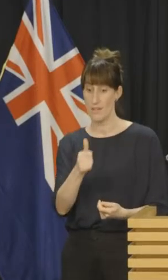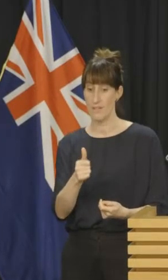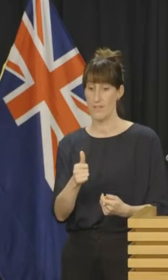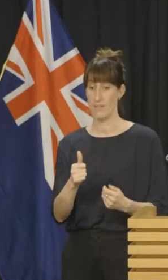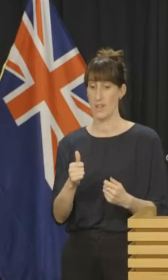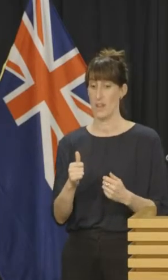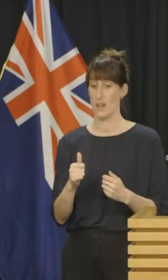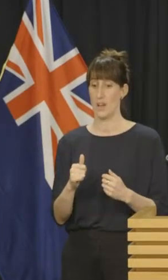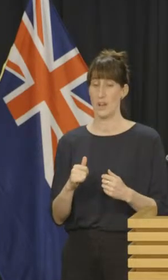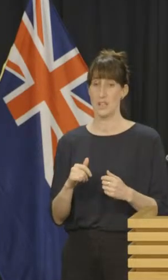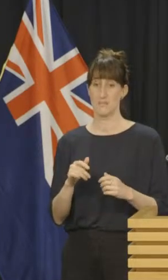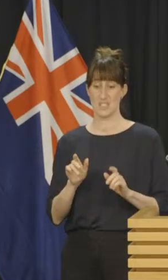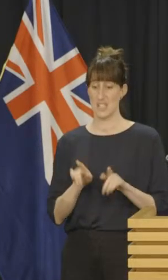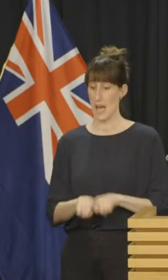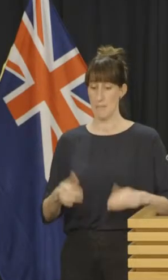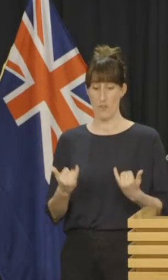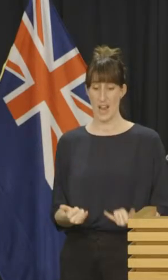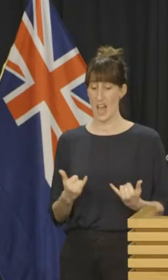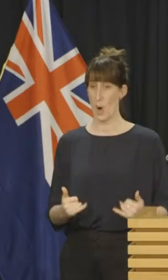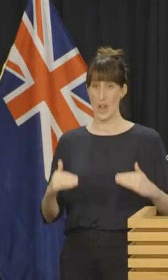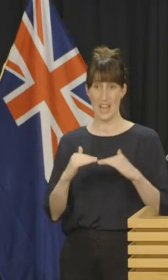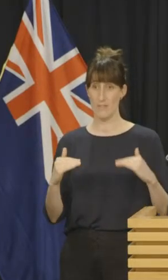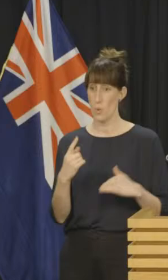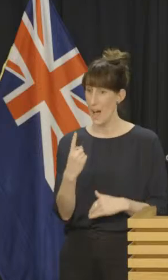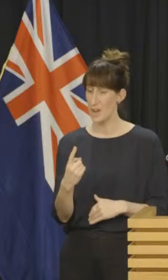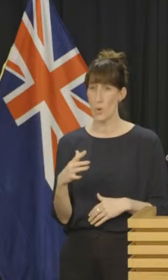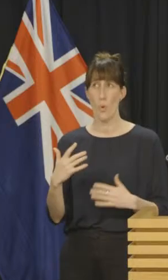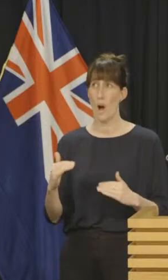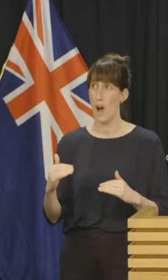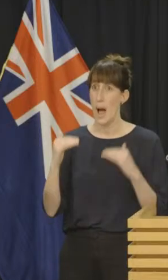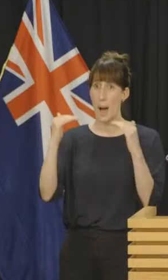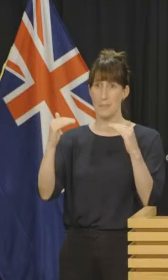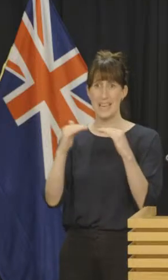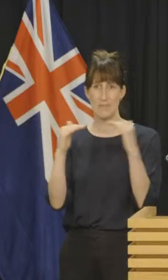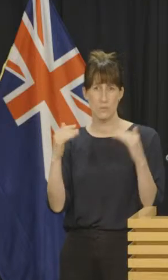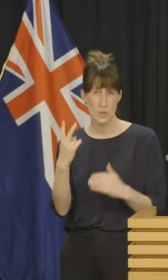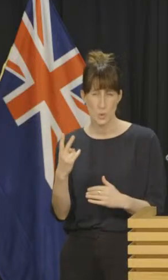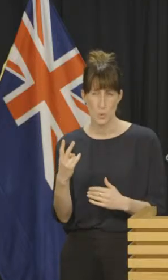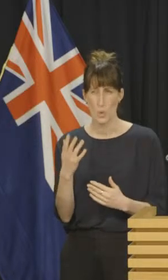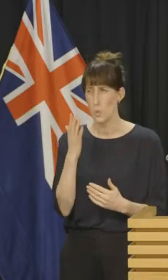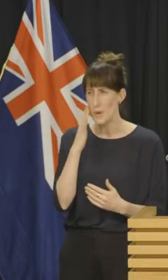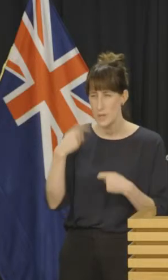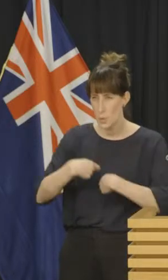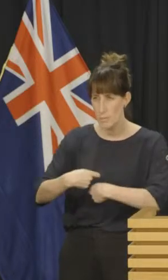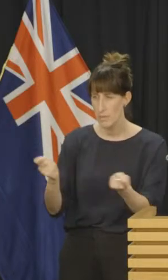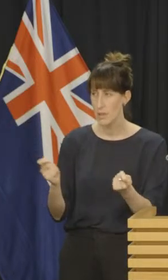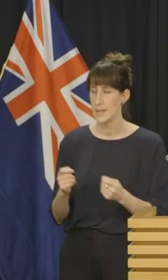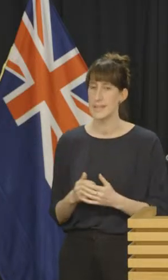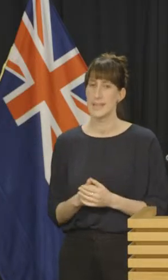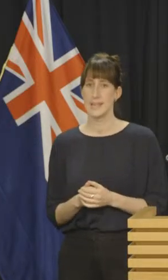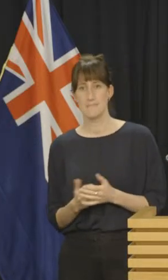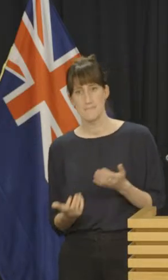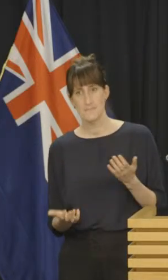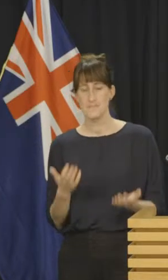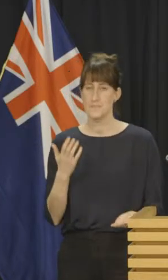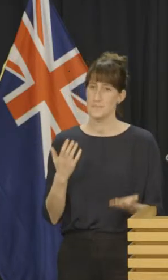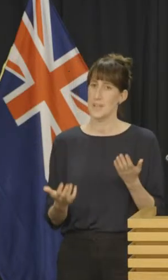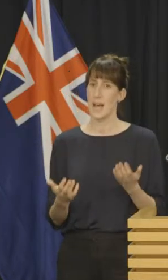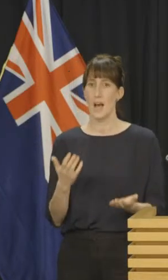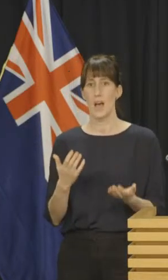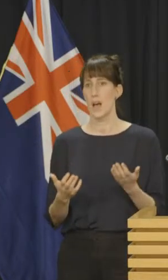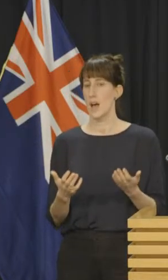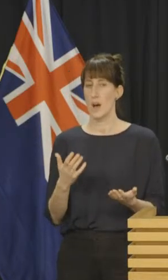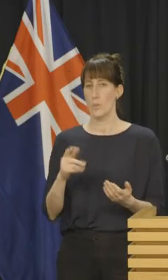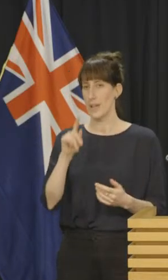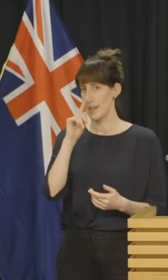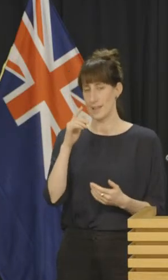1, and you'll set behaviour that way? Very hypothetical scenario at this point. The point of trialling it is to see what the technology is capable of, how it works, and how